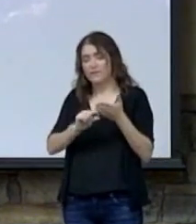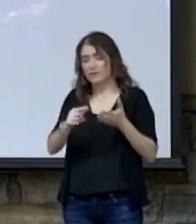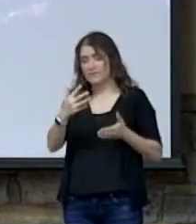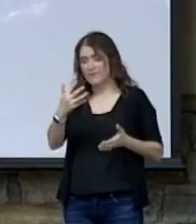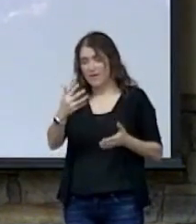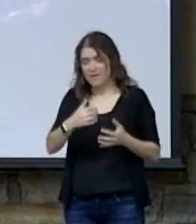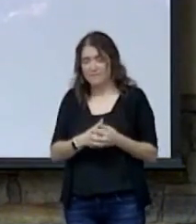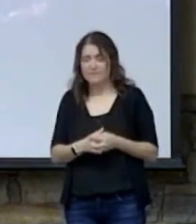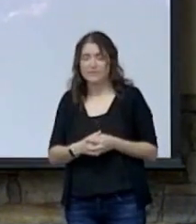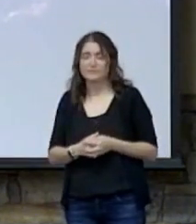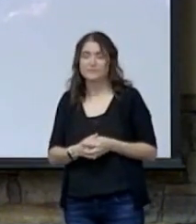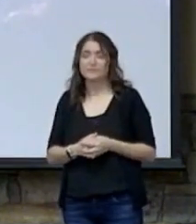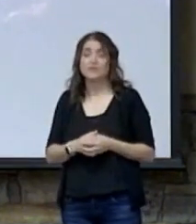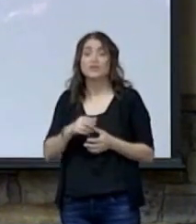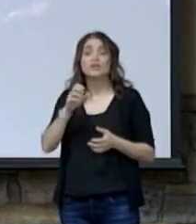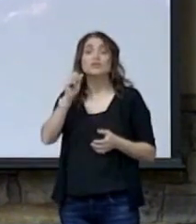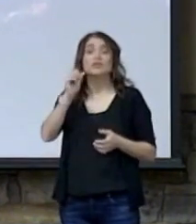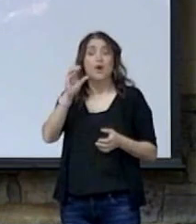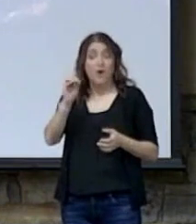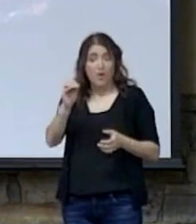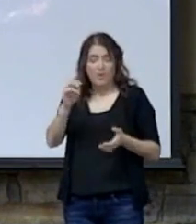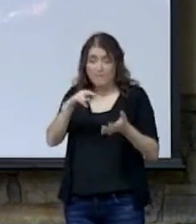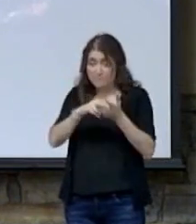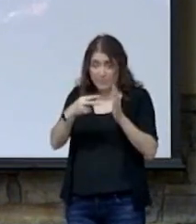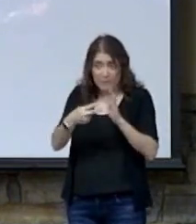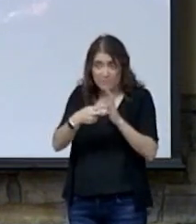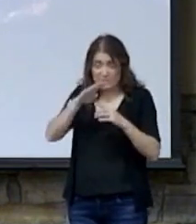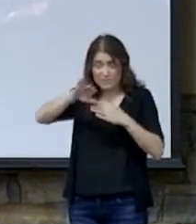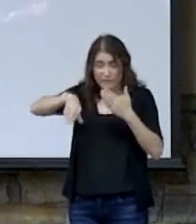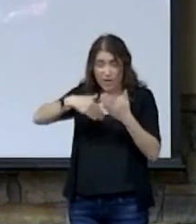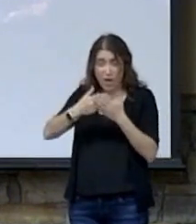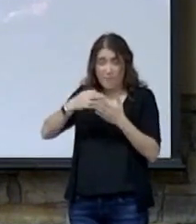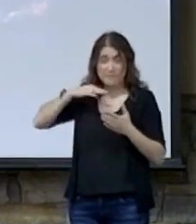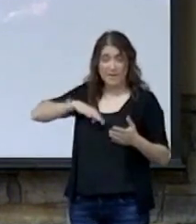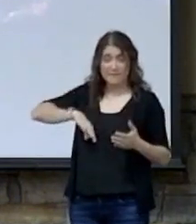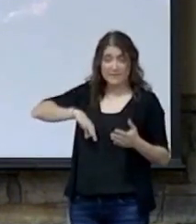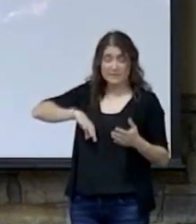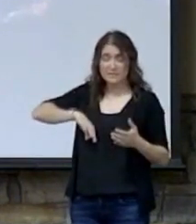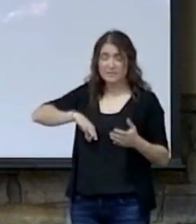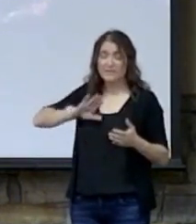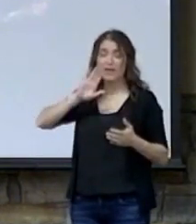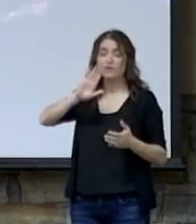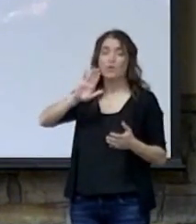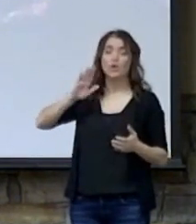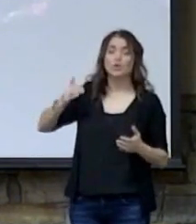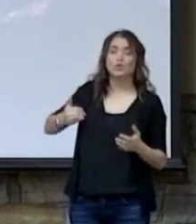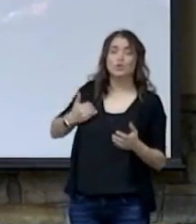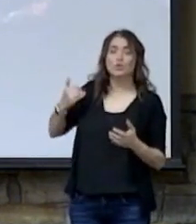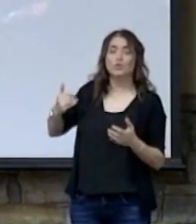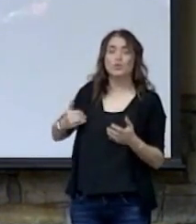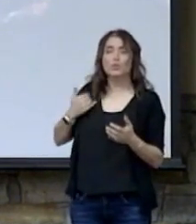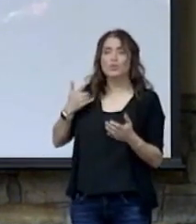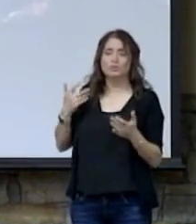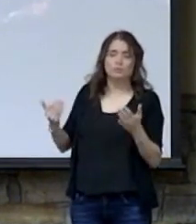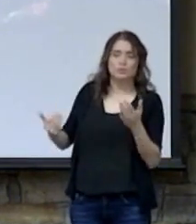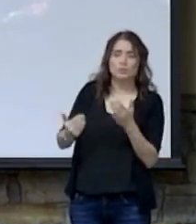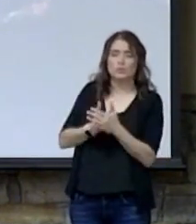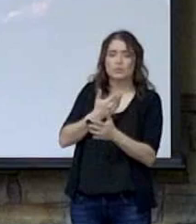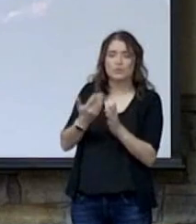So, the purpose of all these benefits, that your youth is renewed like the